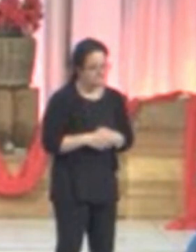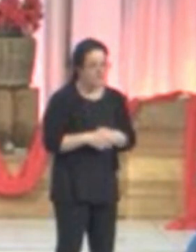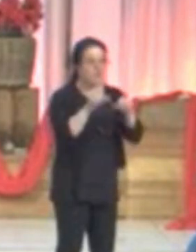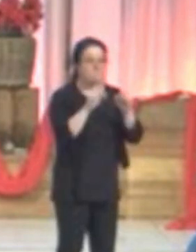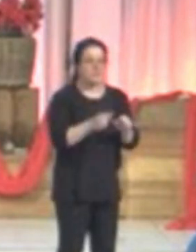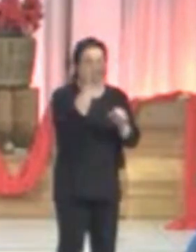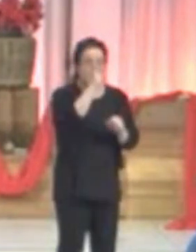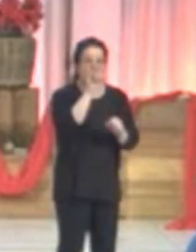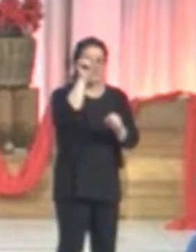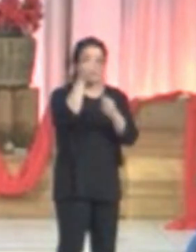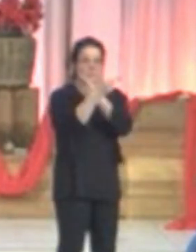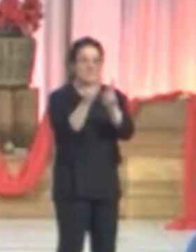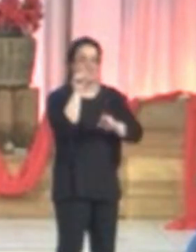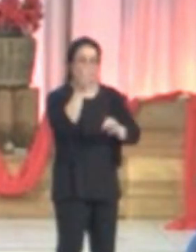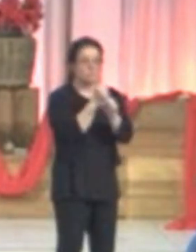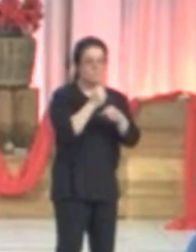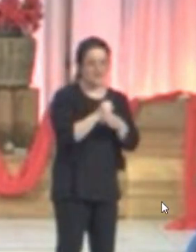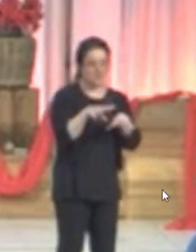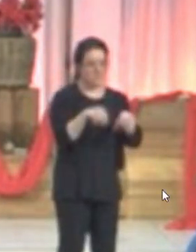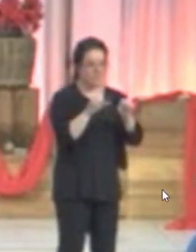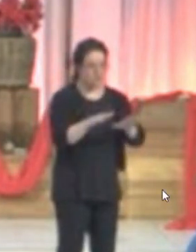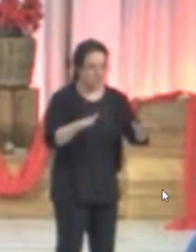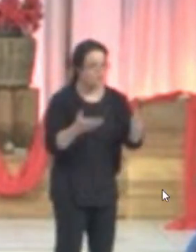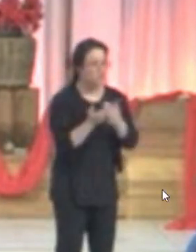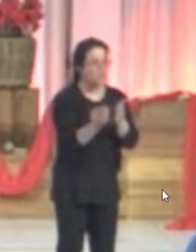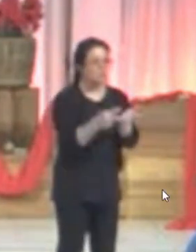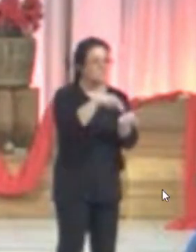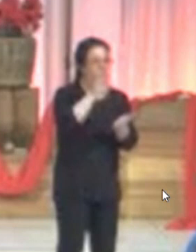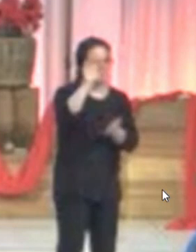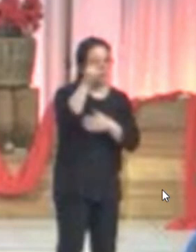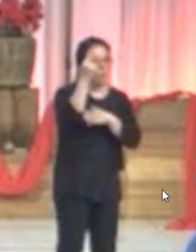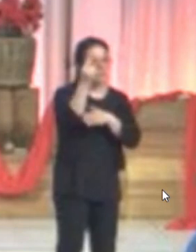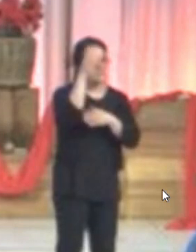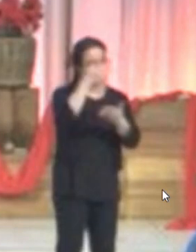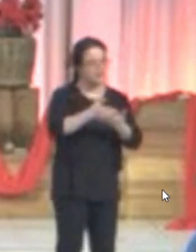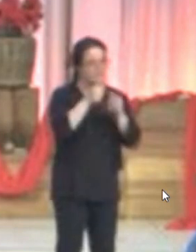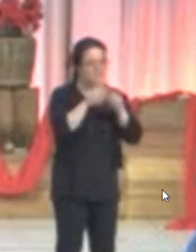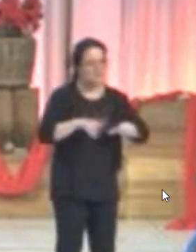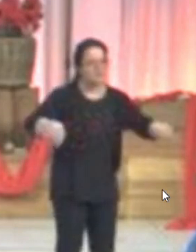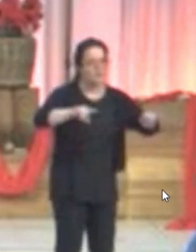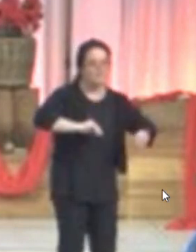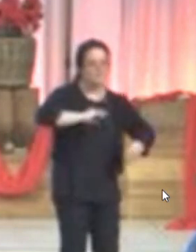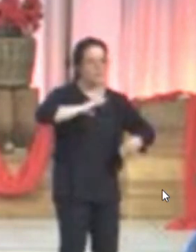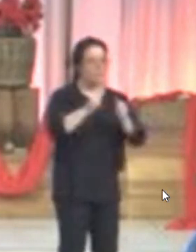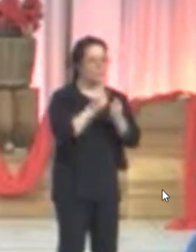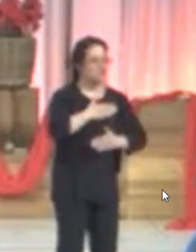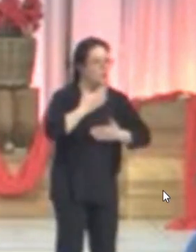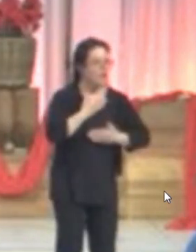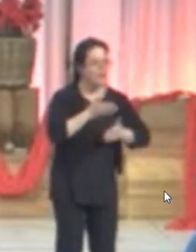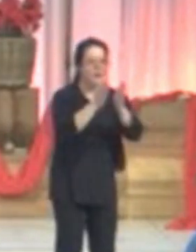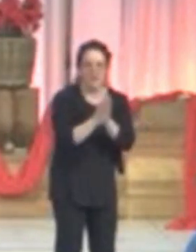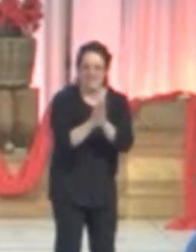May the God who has redeemed you and made you adopted children through the resurrection of his only Son bless you and fill you with joy.